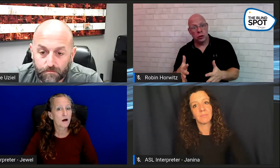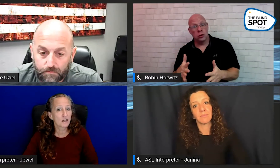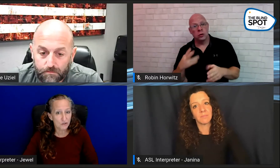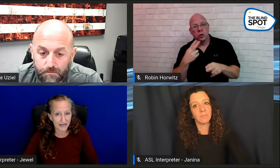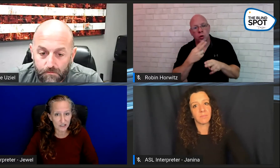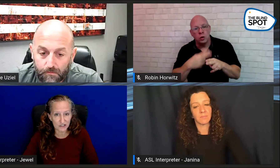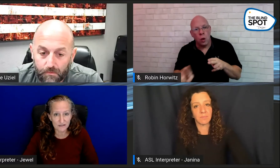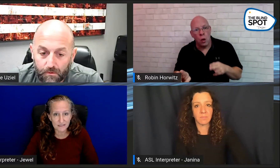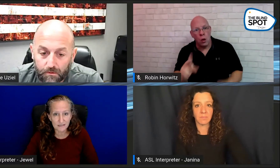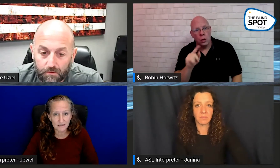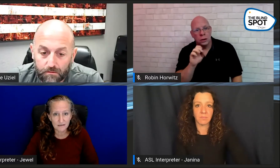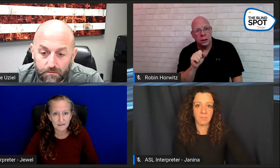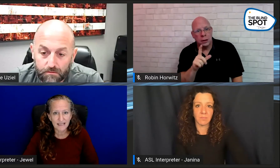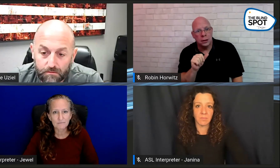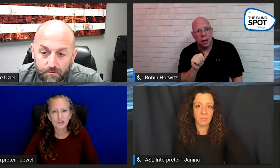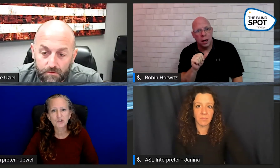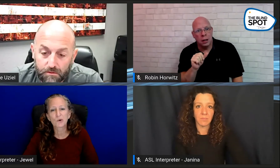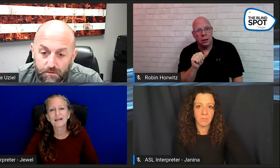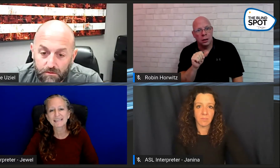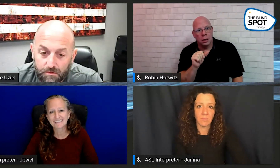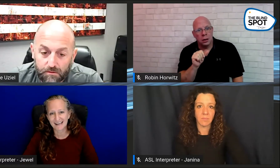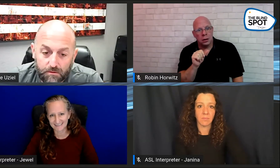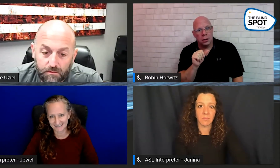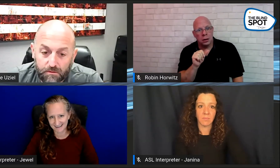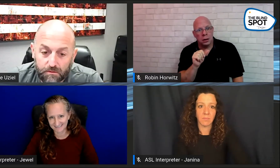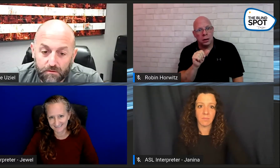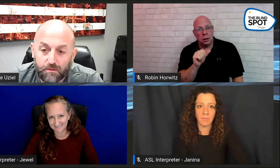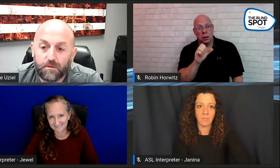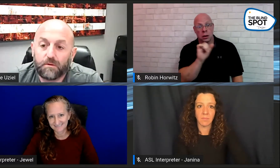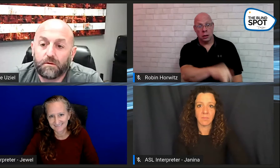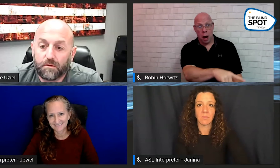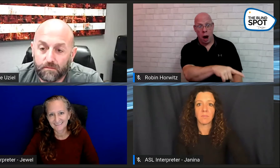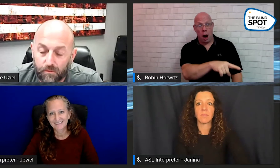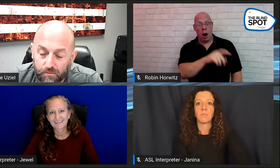but small traders kept shorting Tesla.